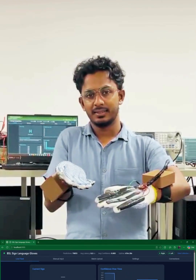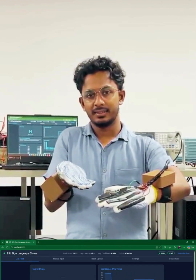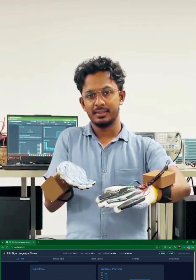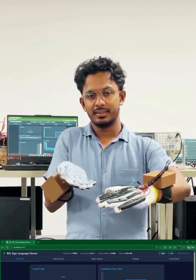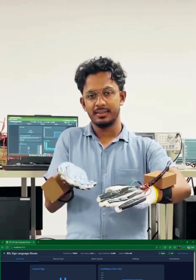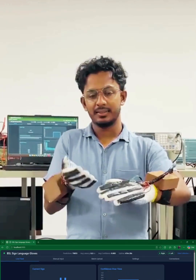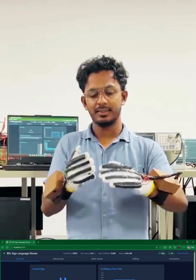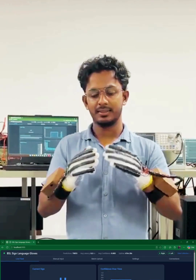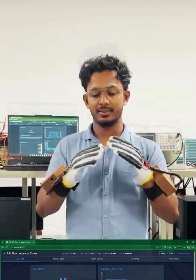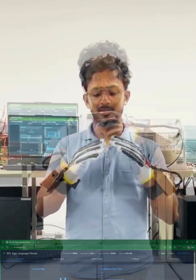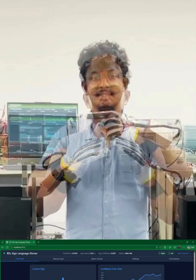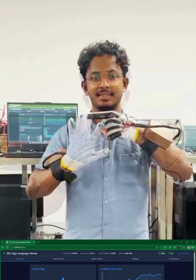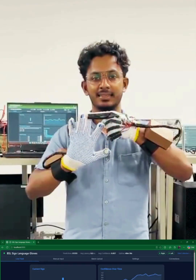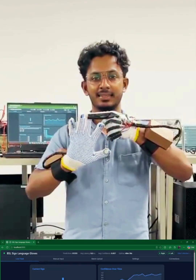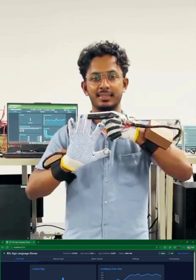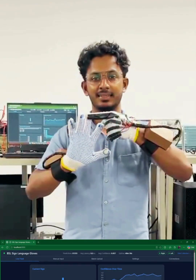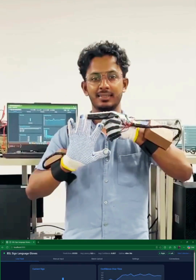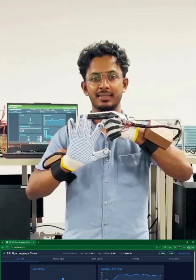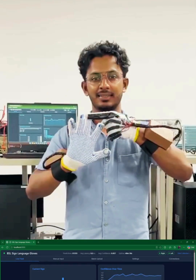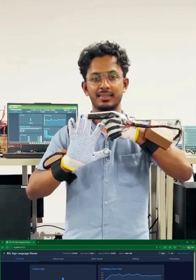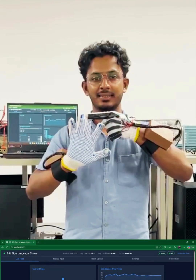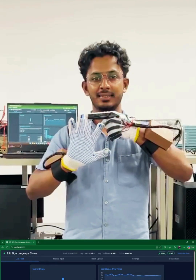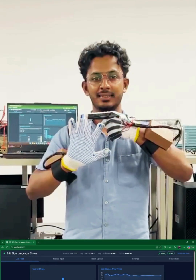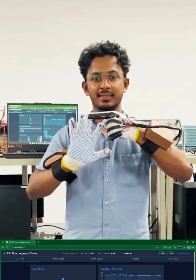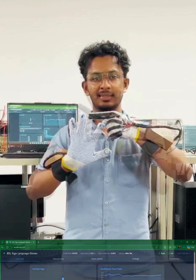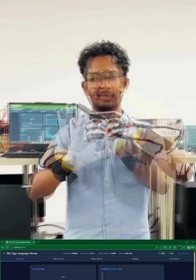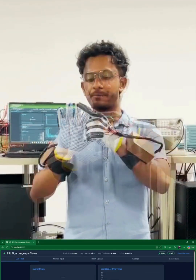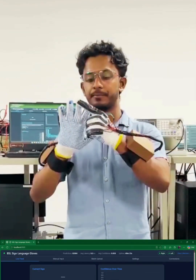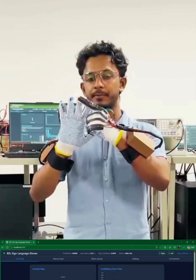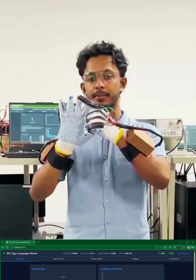H I